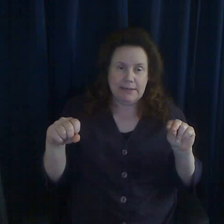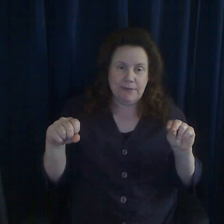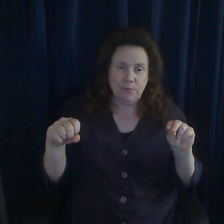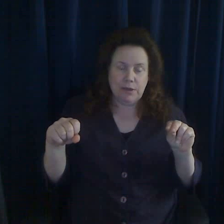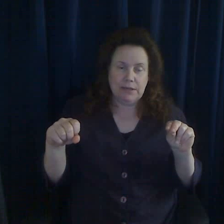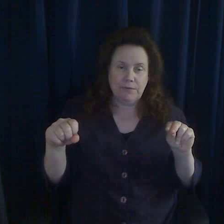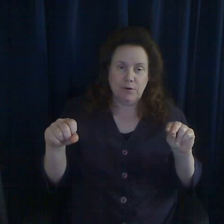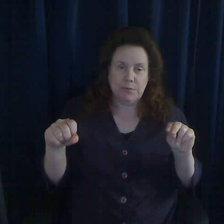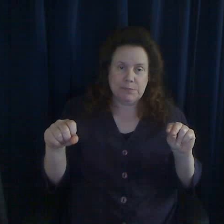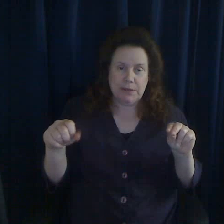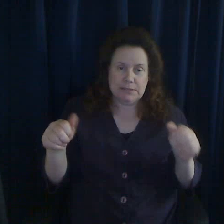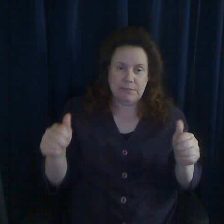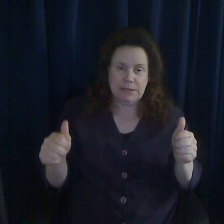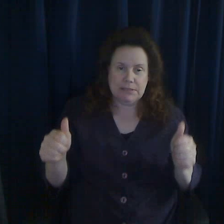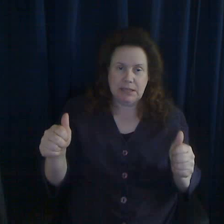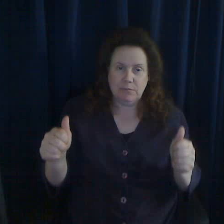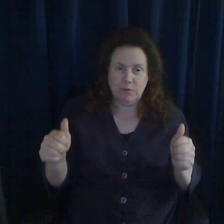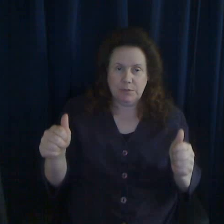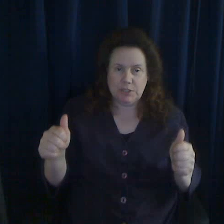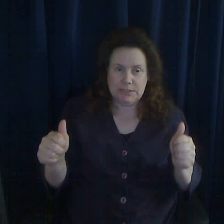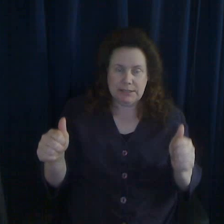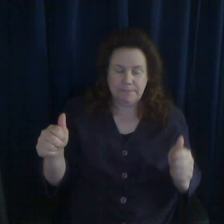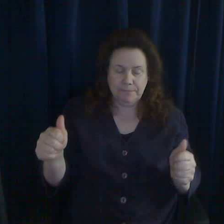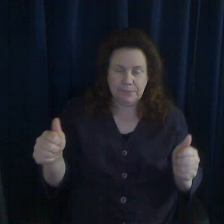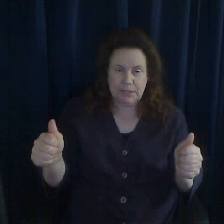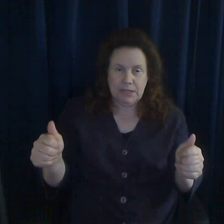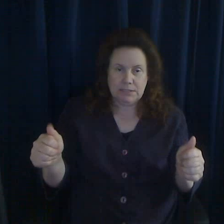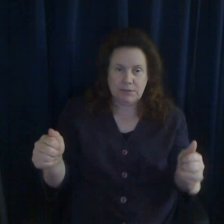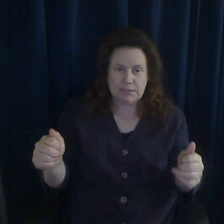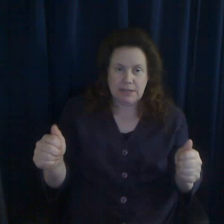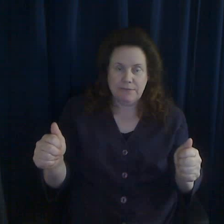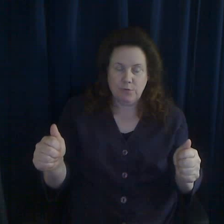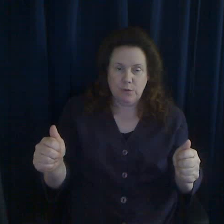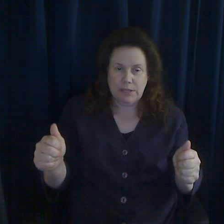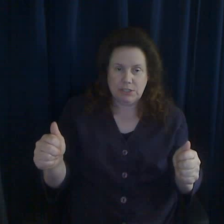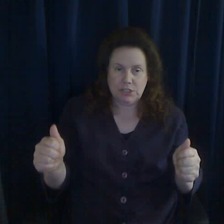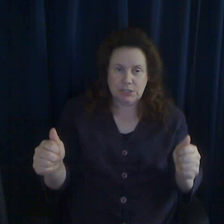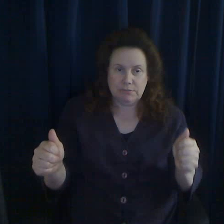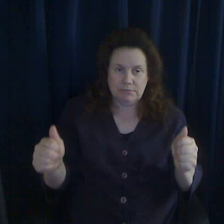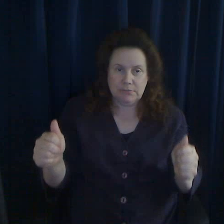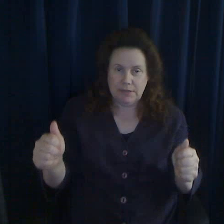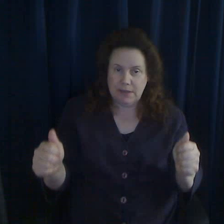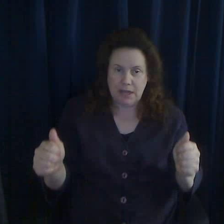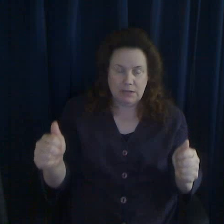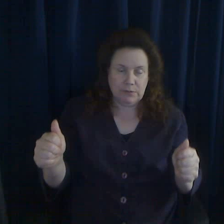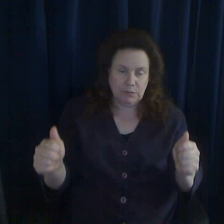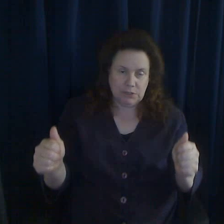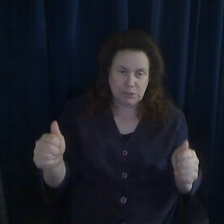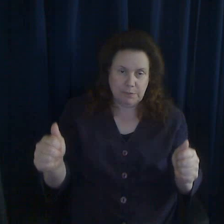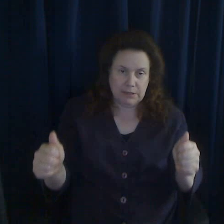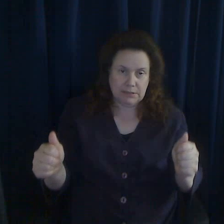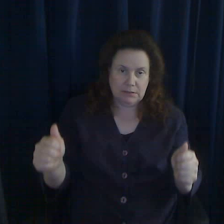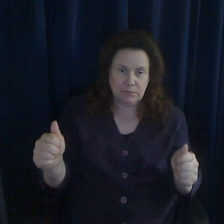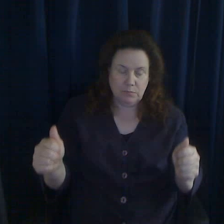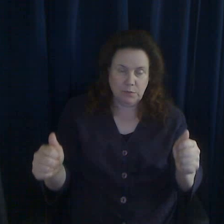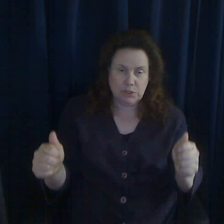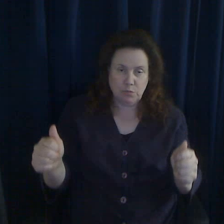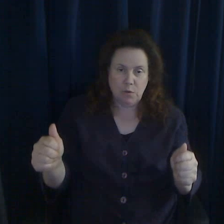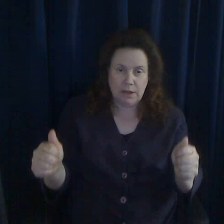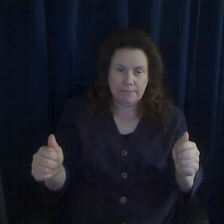if I'm waiting for a response, I might say, well, which is it? So the sign for which, not the Halloween witch, but which one,